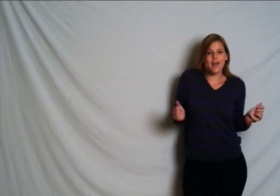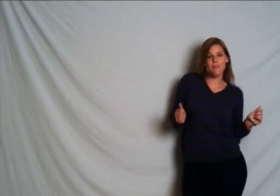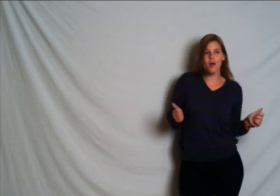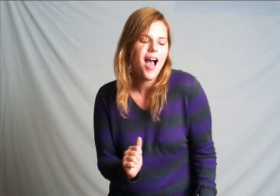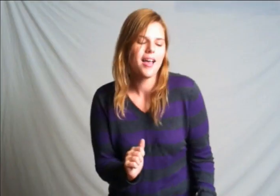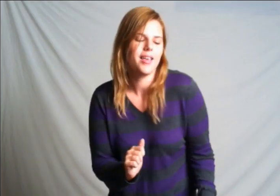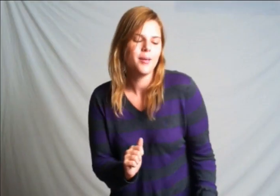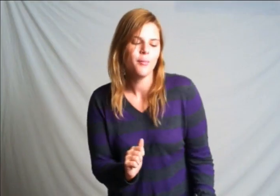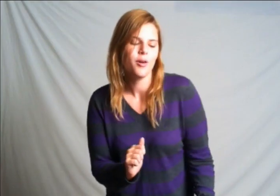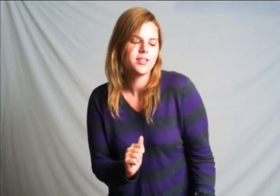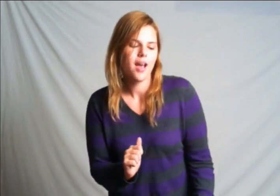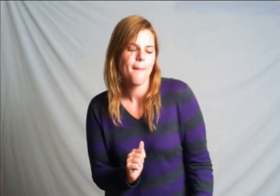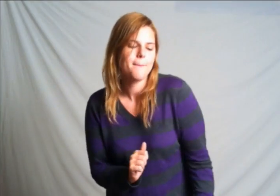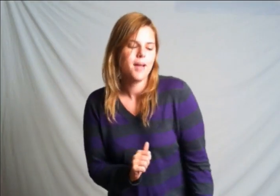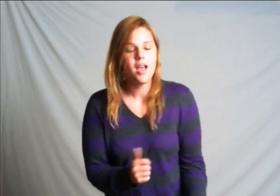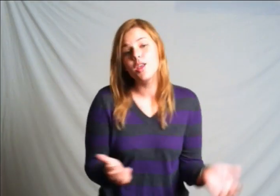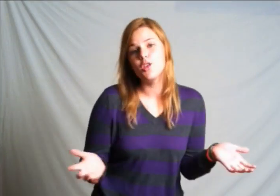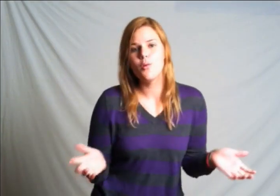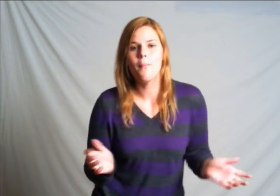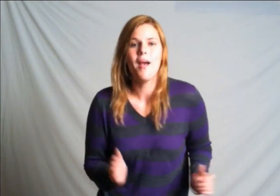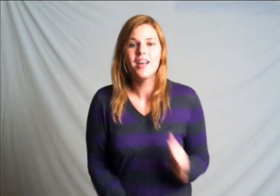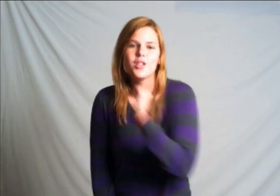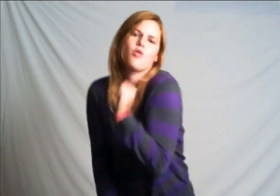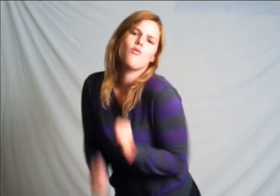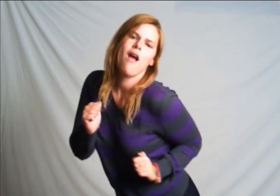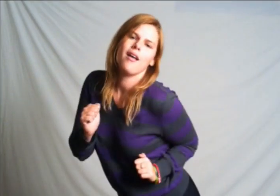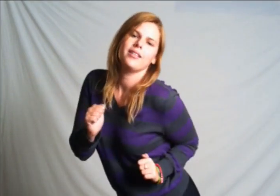cannibal. I eat boys up, you better run.